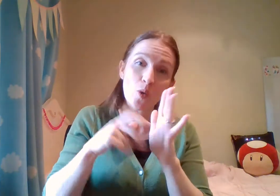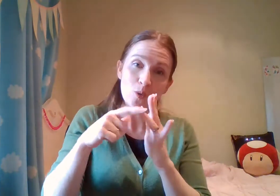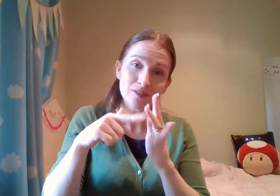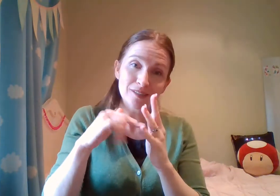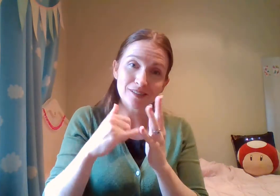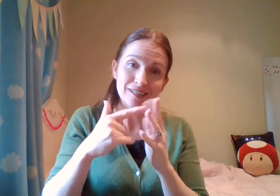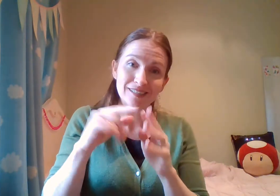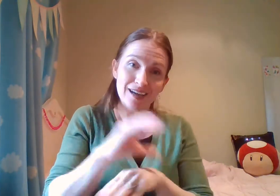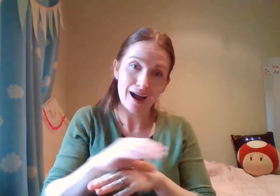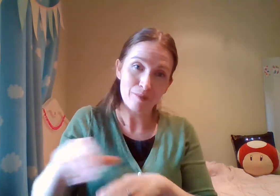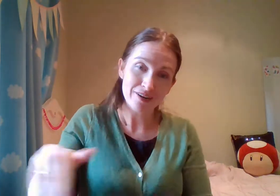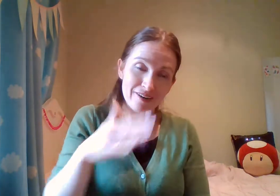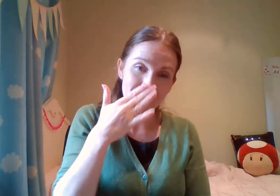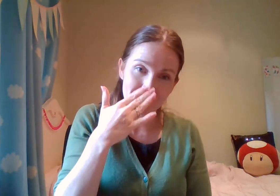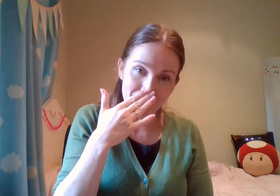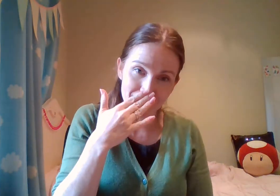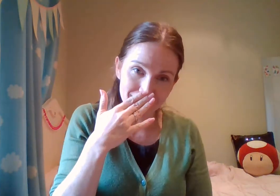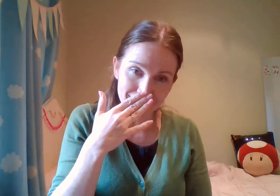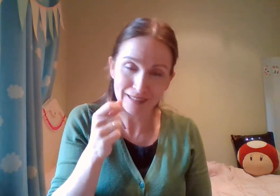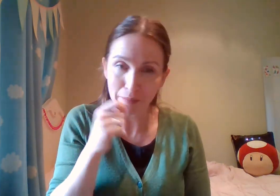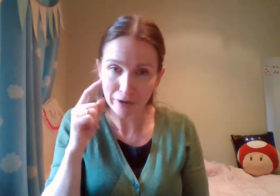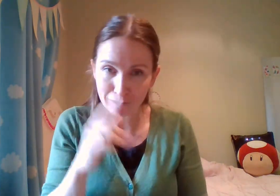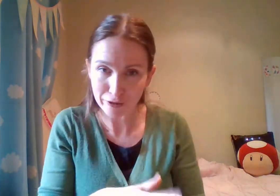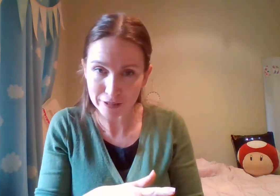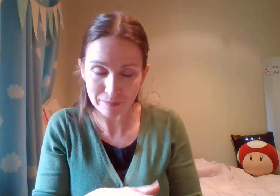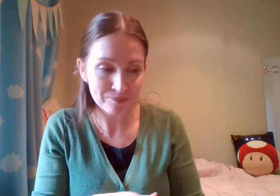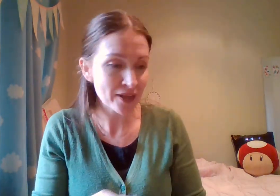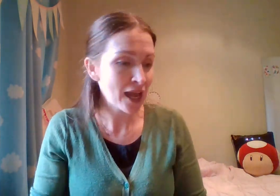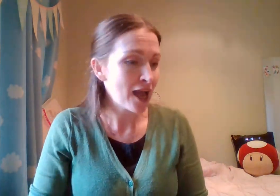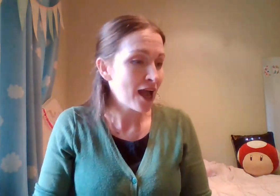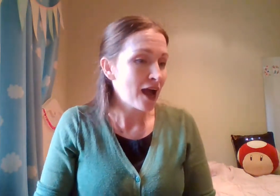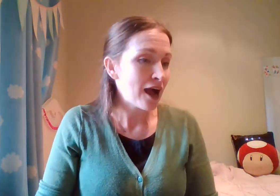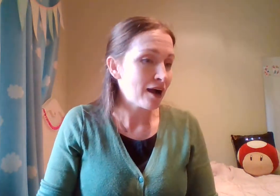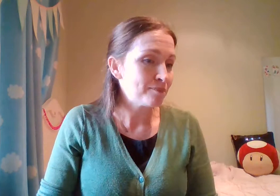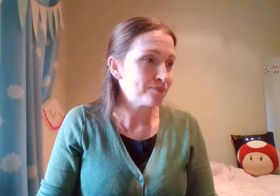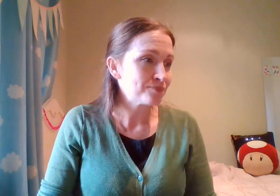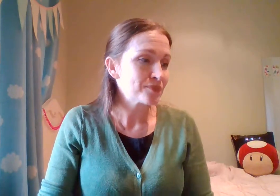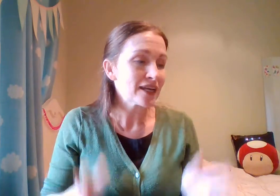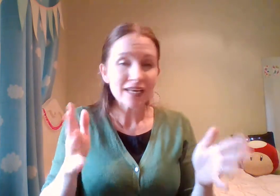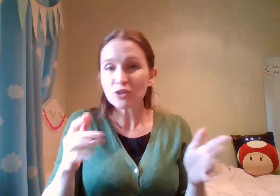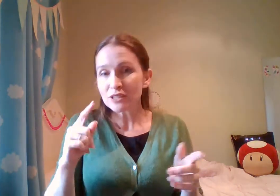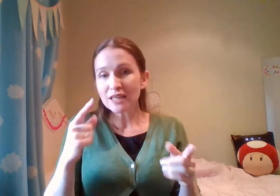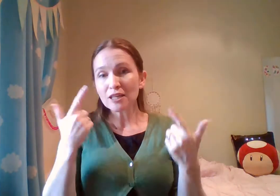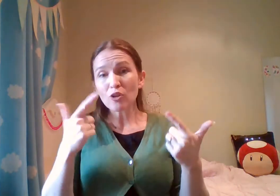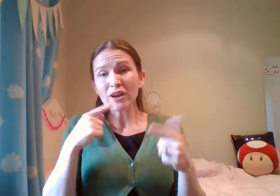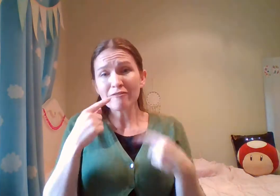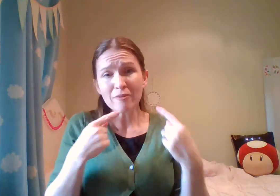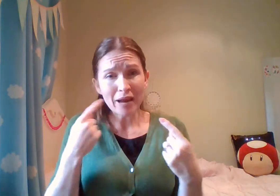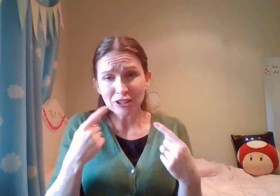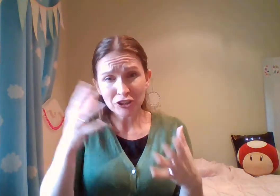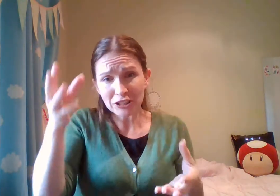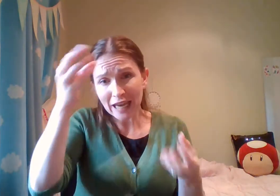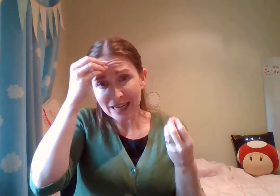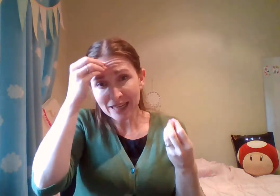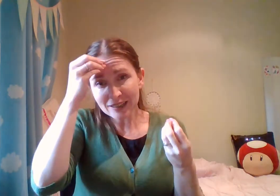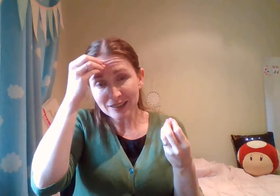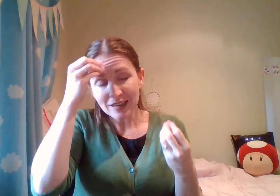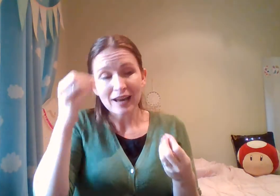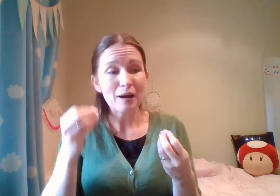concourse is the carpet area at the front. It's a little bit confusing. So it's a lot of information to take in, but